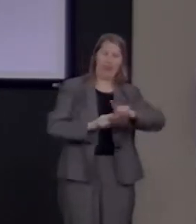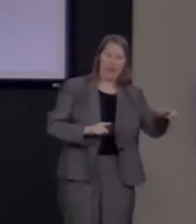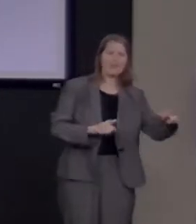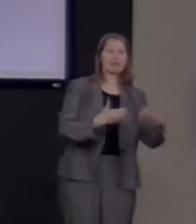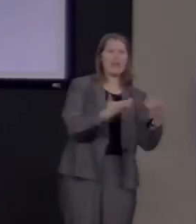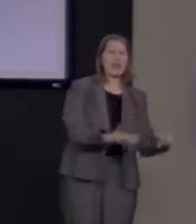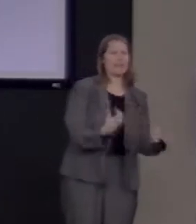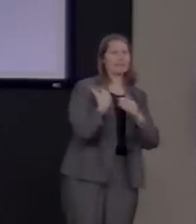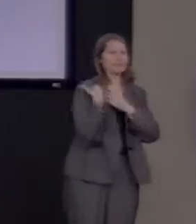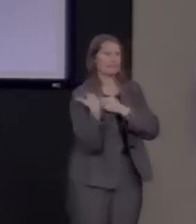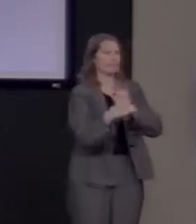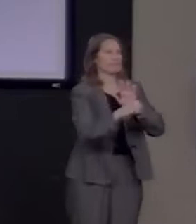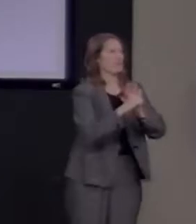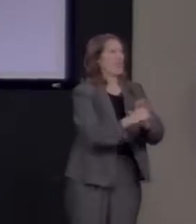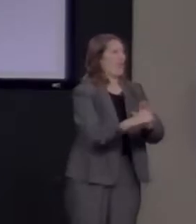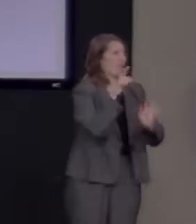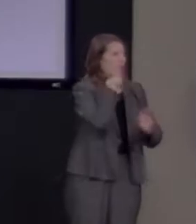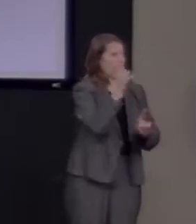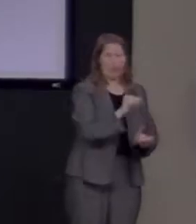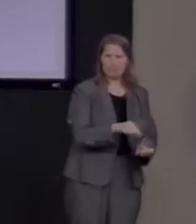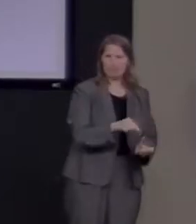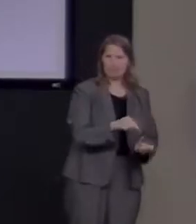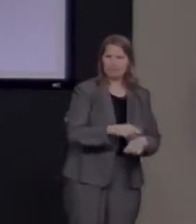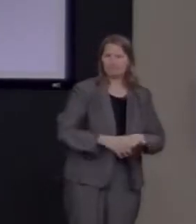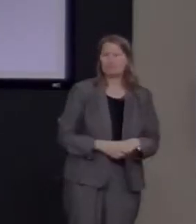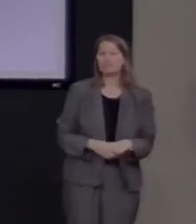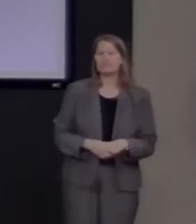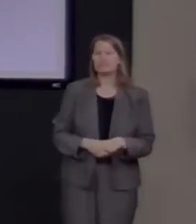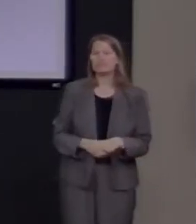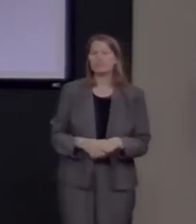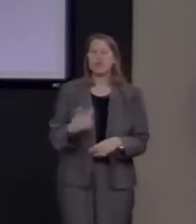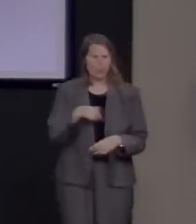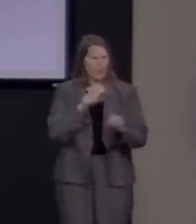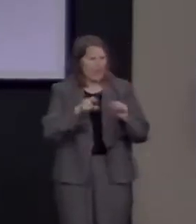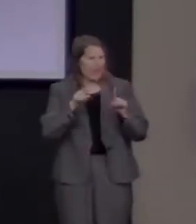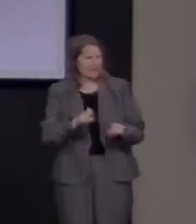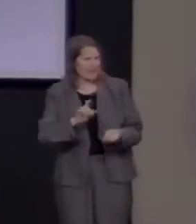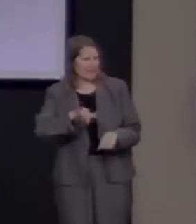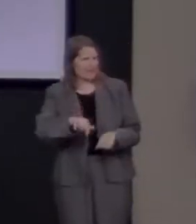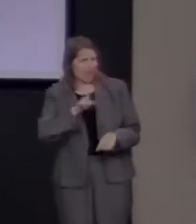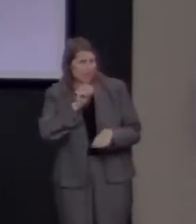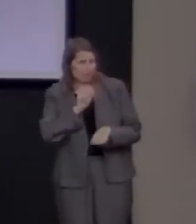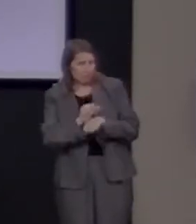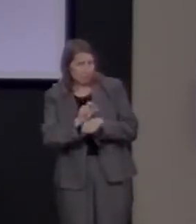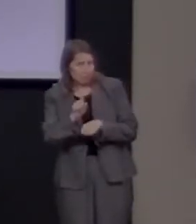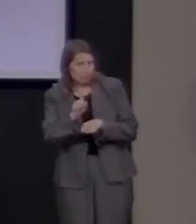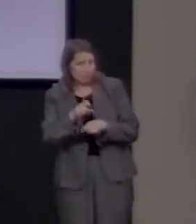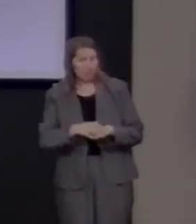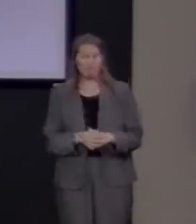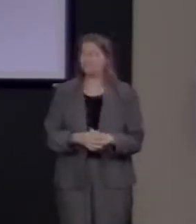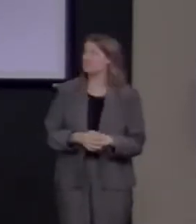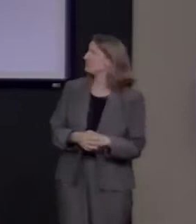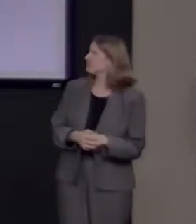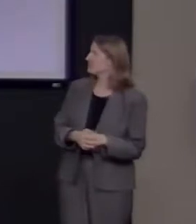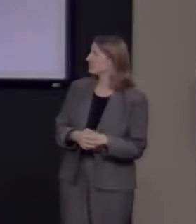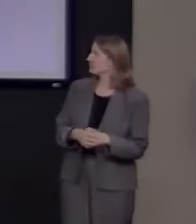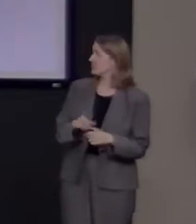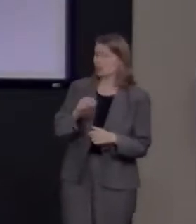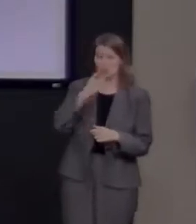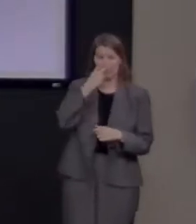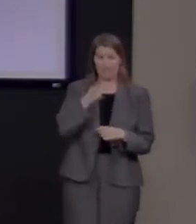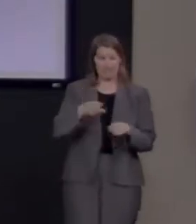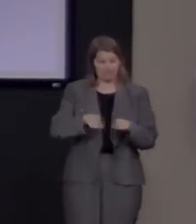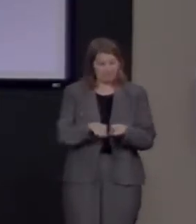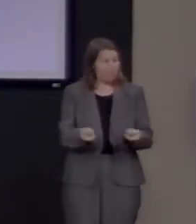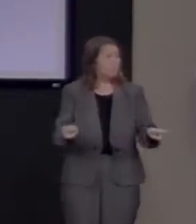left. This hypothesis can be tested, of course, by asking whether there is indeed developmental